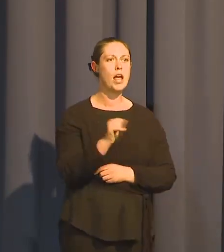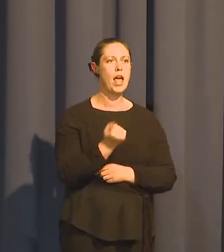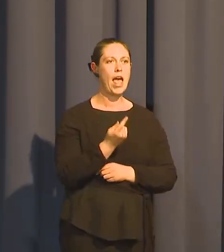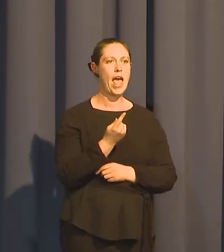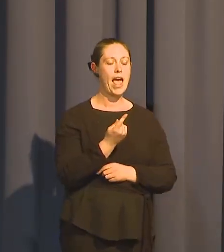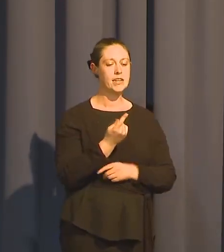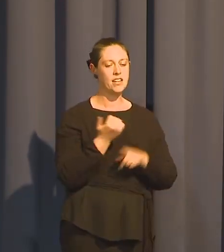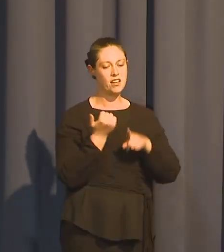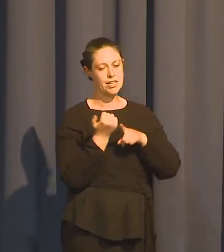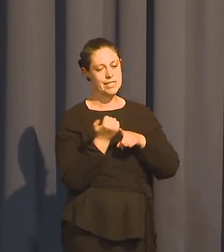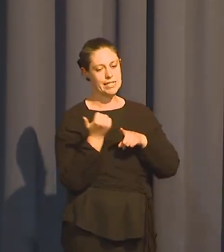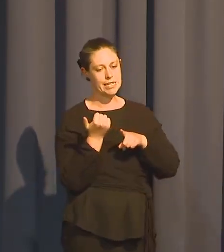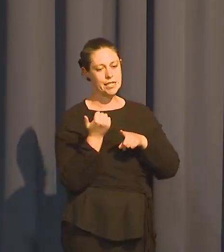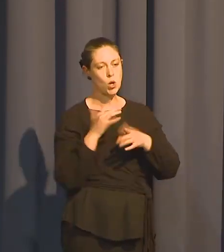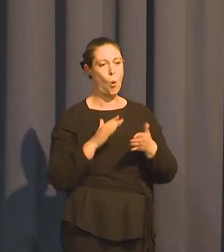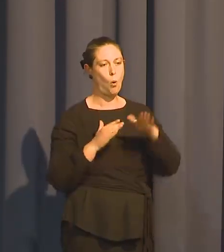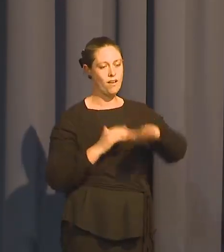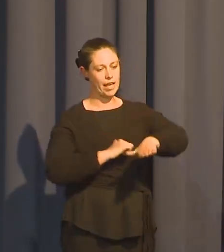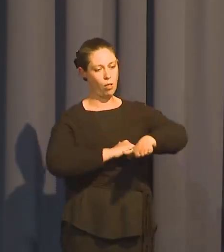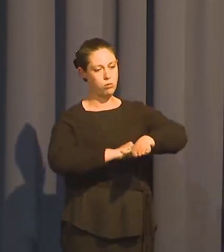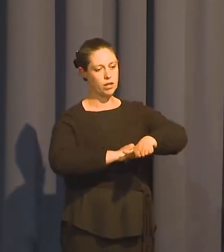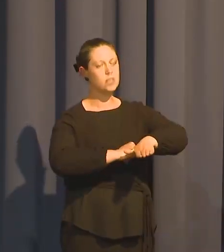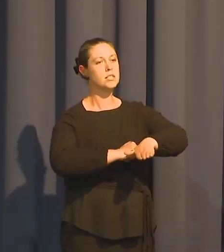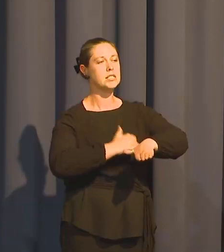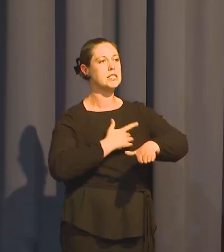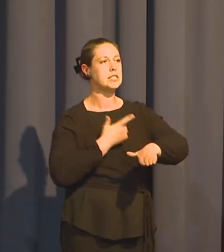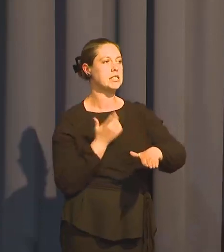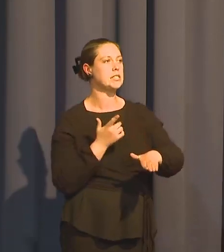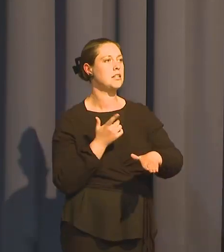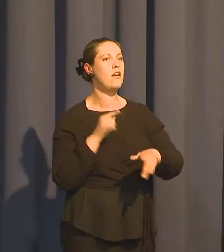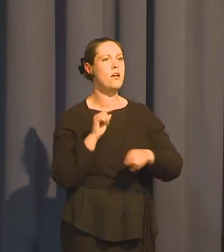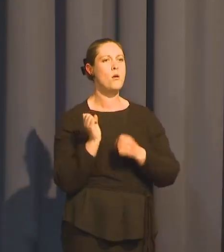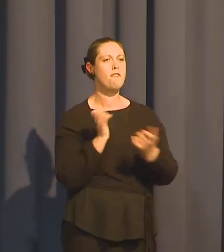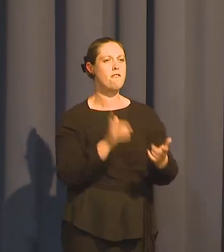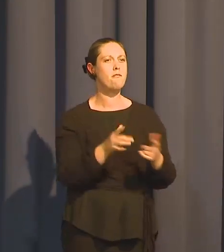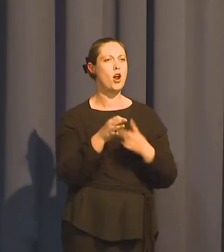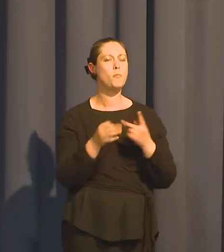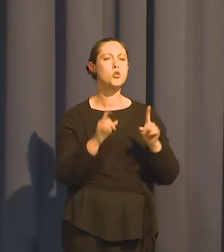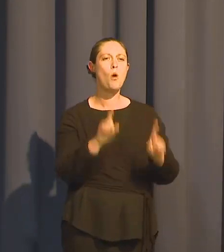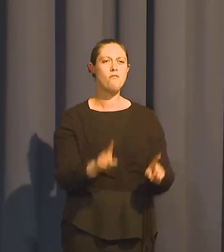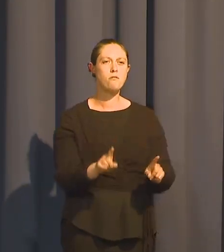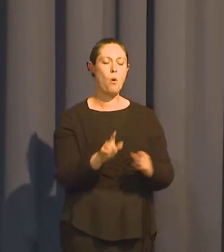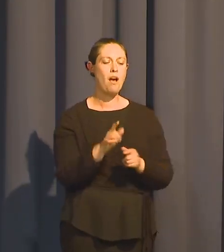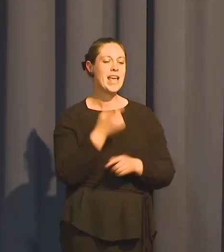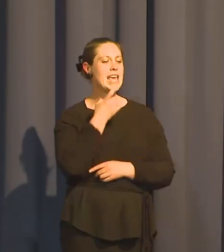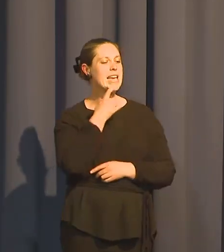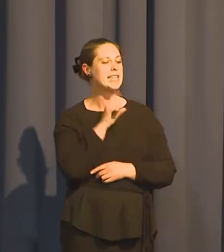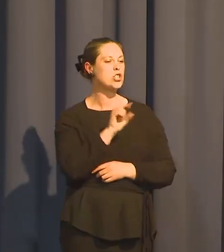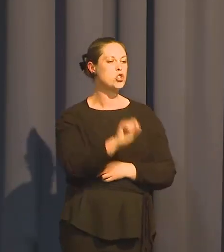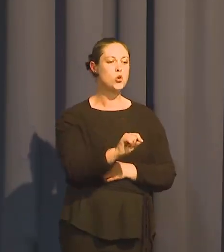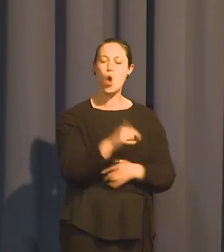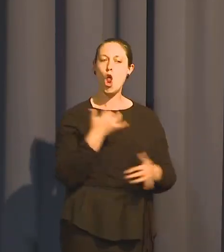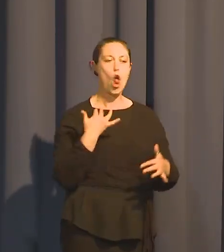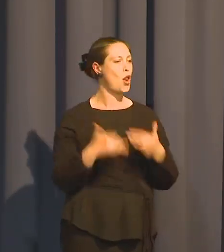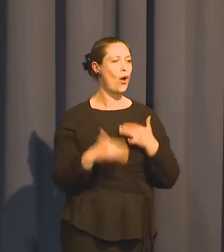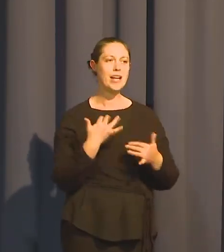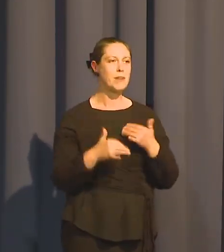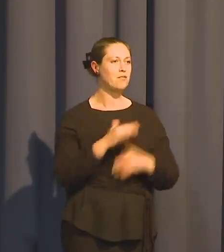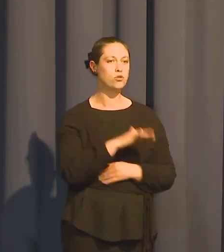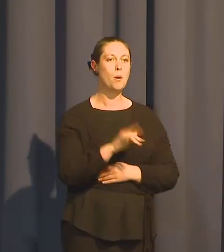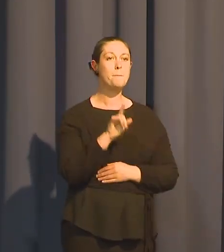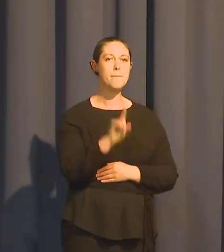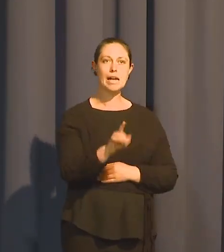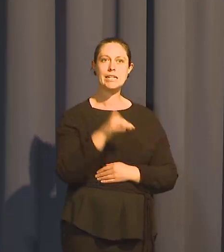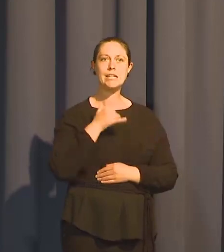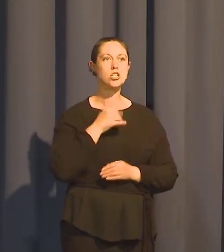prick test. And we gave that option because it's easier and less painful for children. But we do need to point out